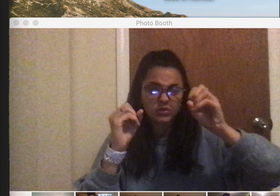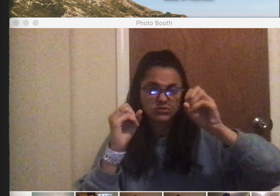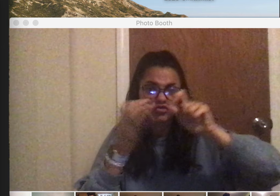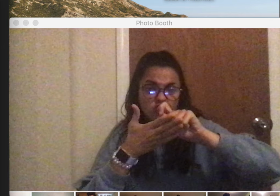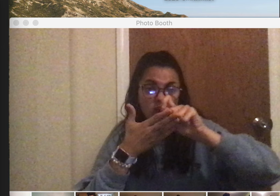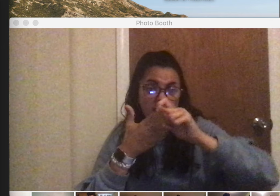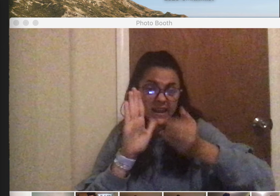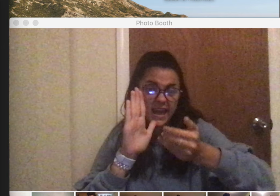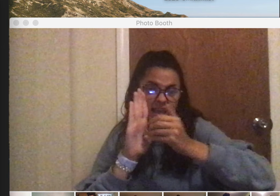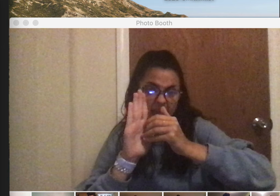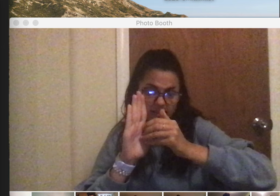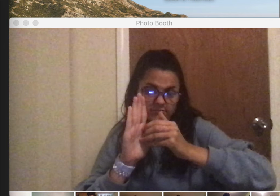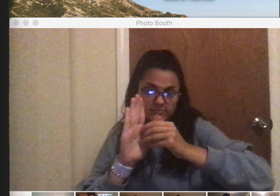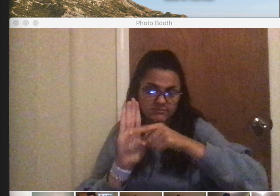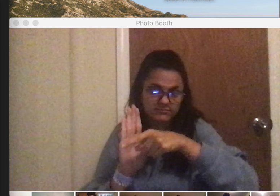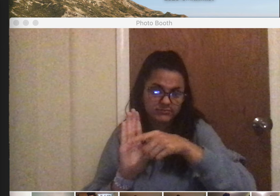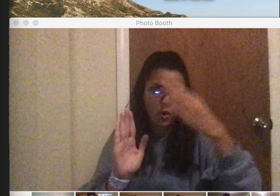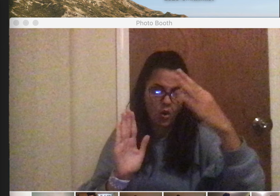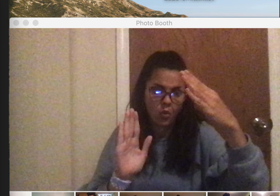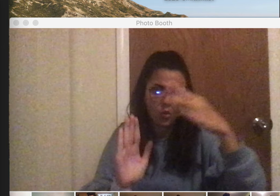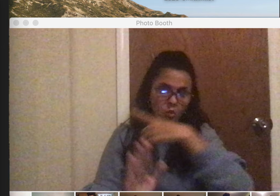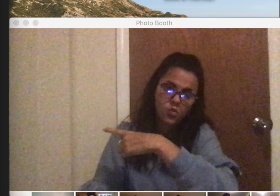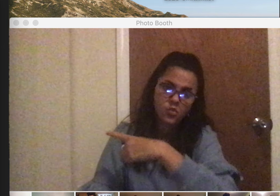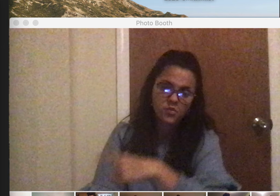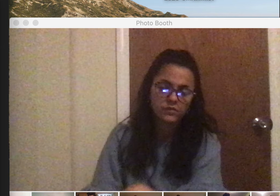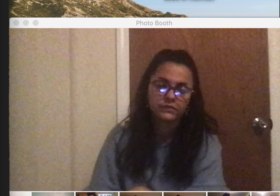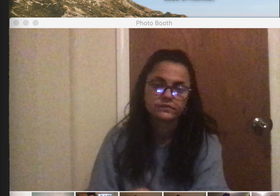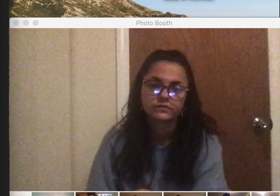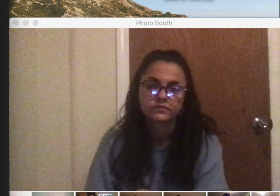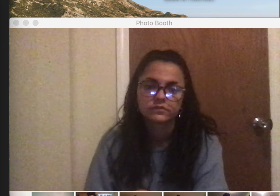X squared, so this is number 4 now.